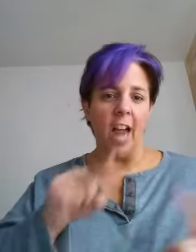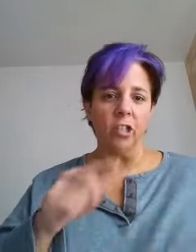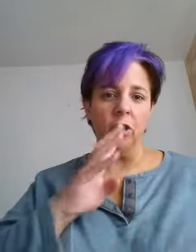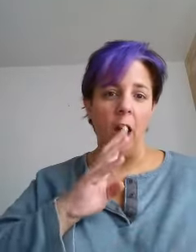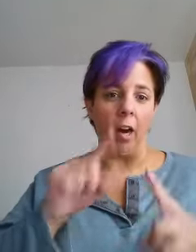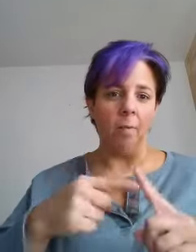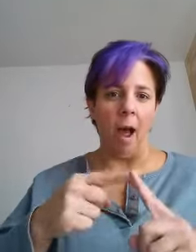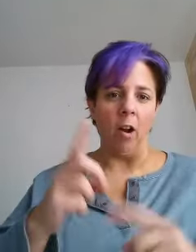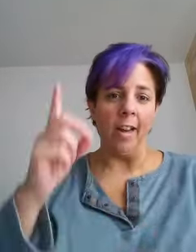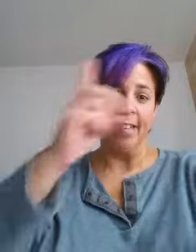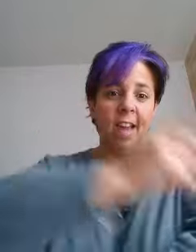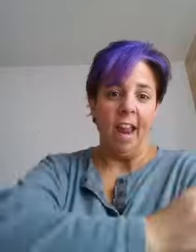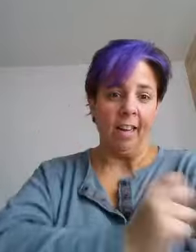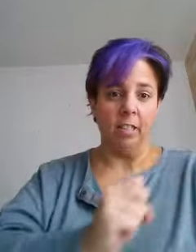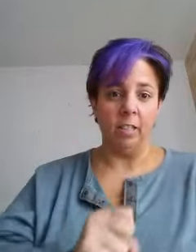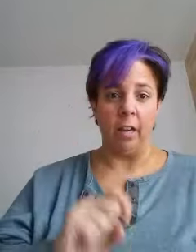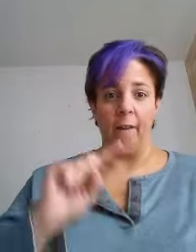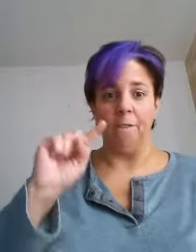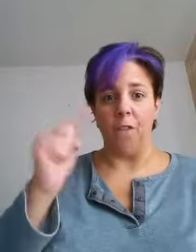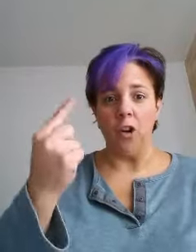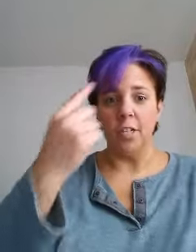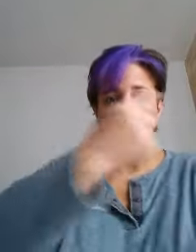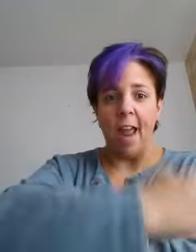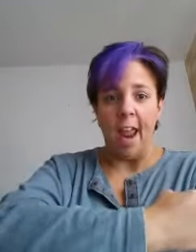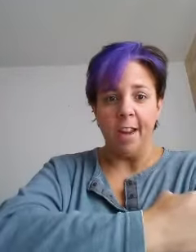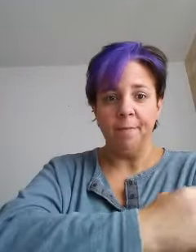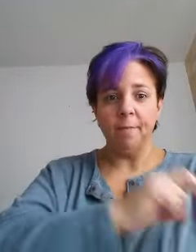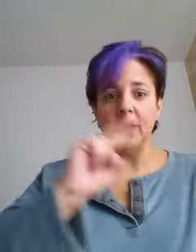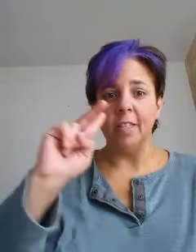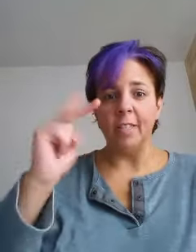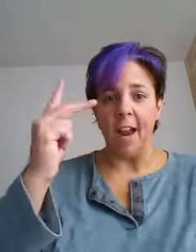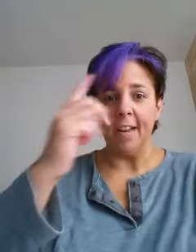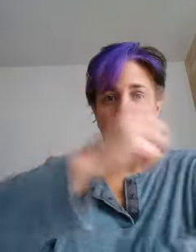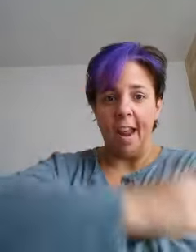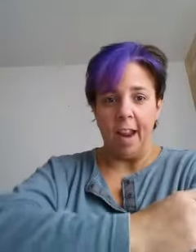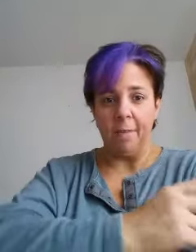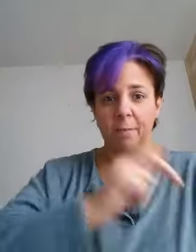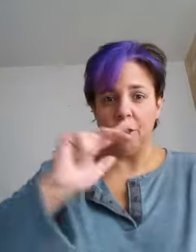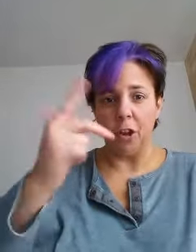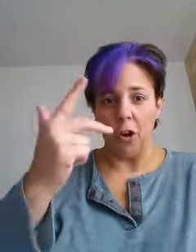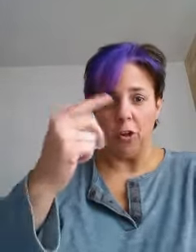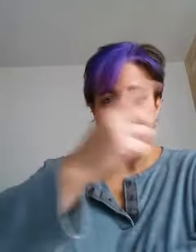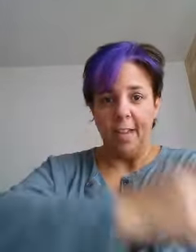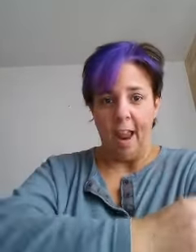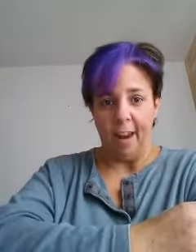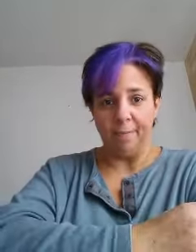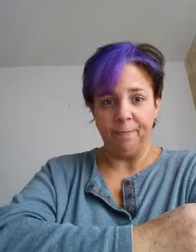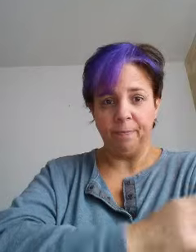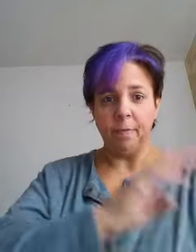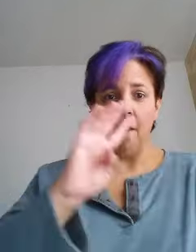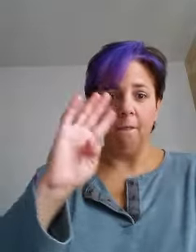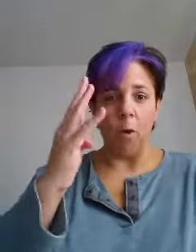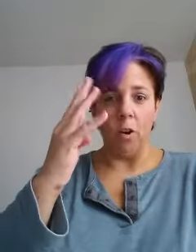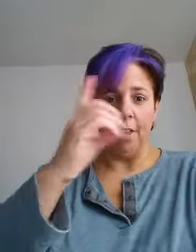you're talking about in days. Like the first day. Second day. Third day. Fourth